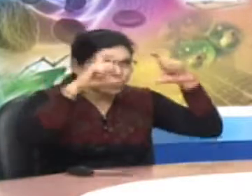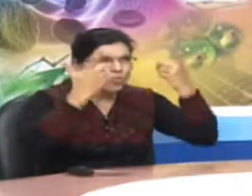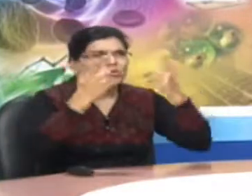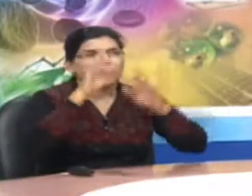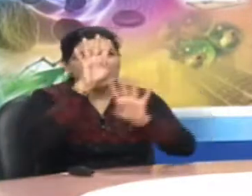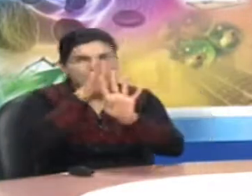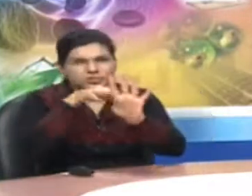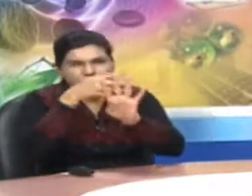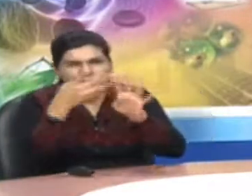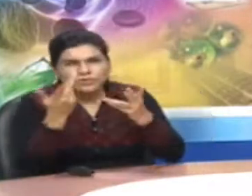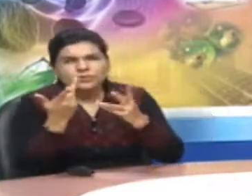is selected.